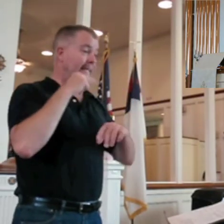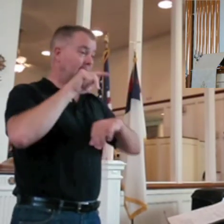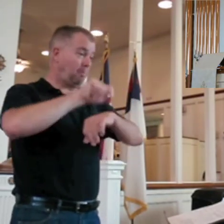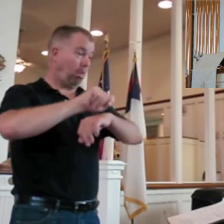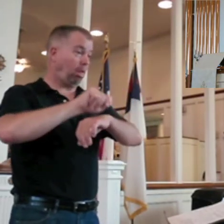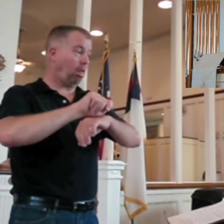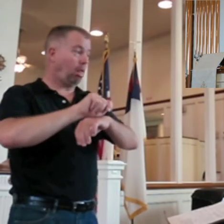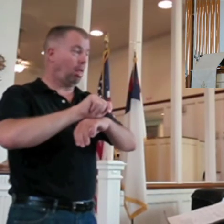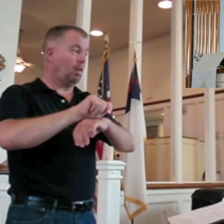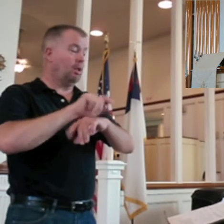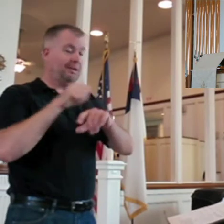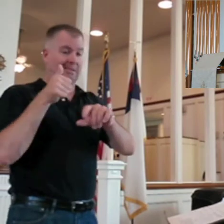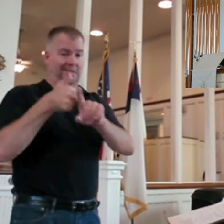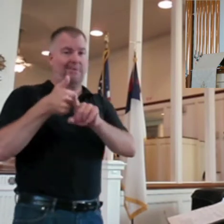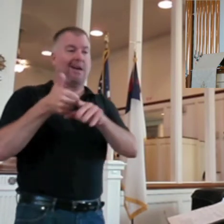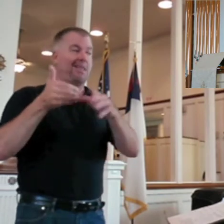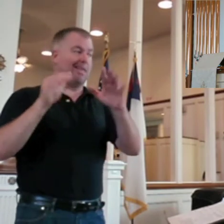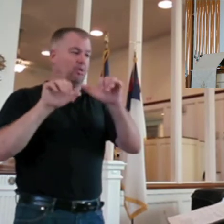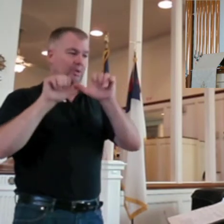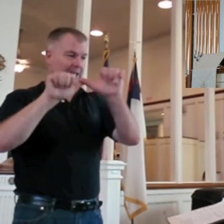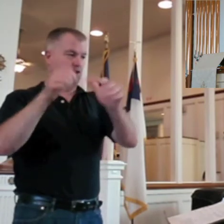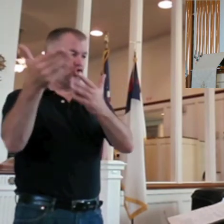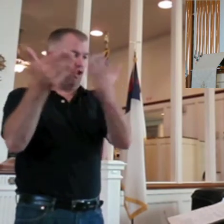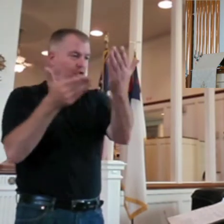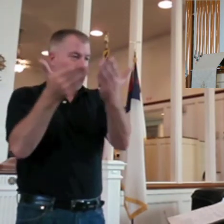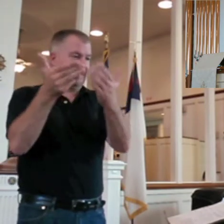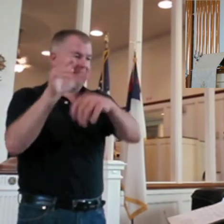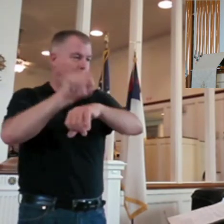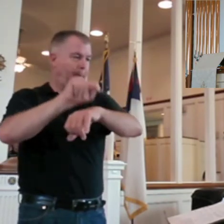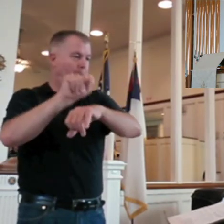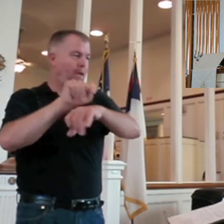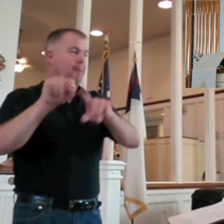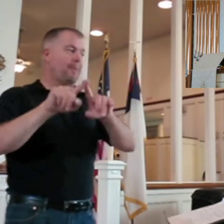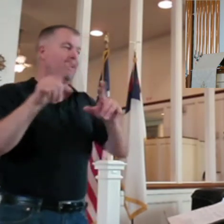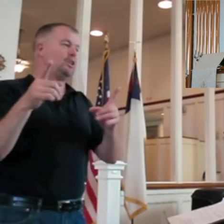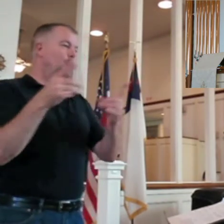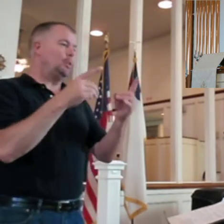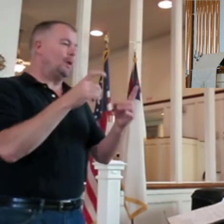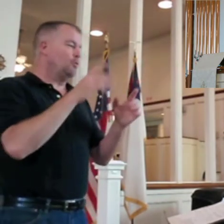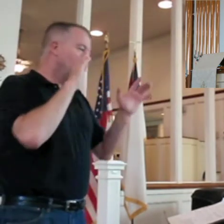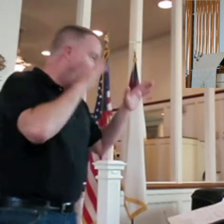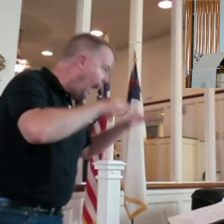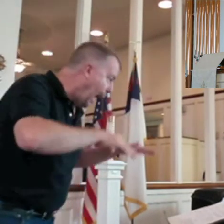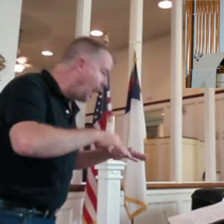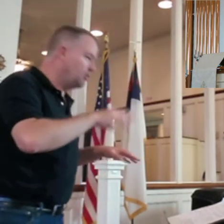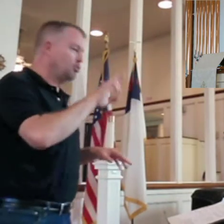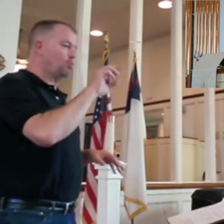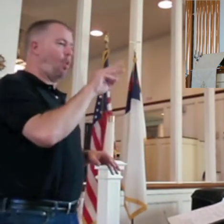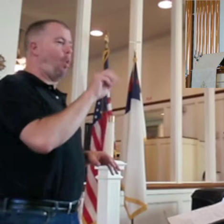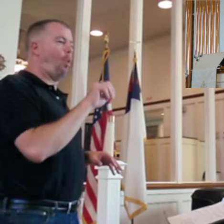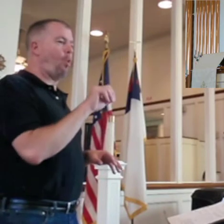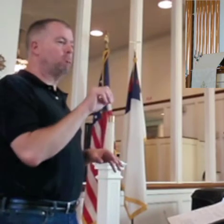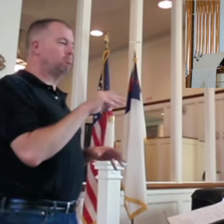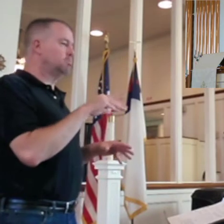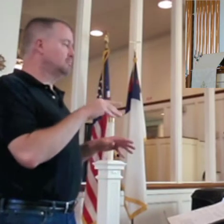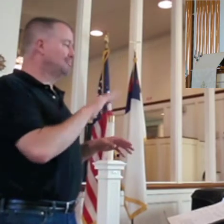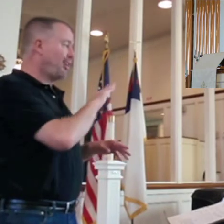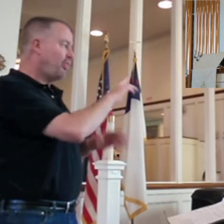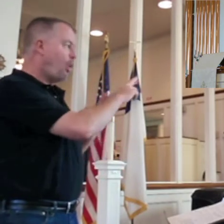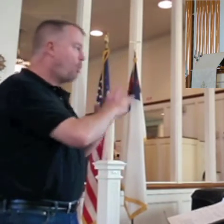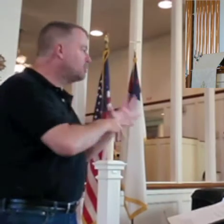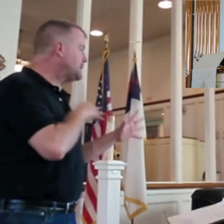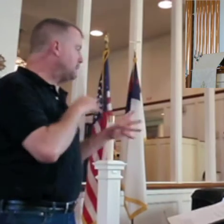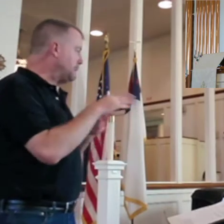priesthood of the temple was allowed to continue religious services only so long as they played ball with Rome. Very much like the churches